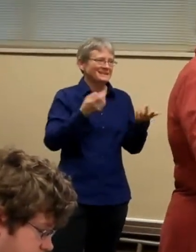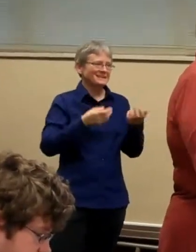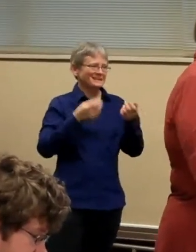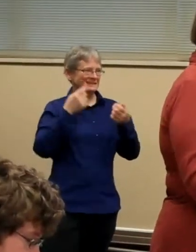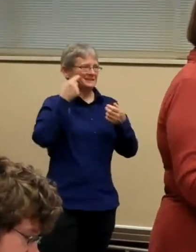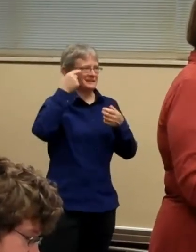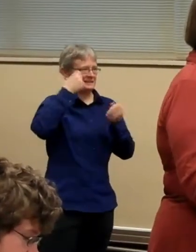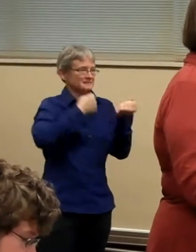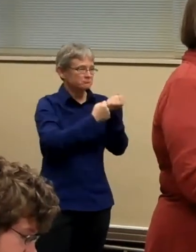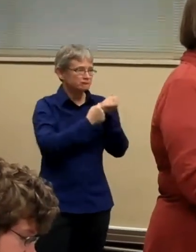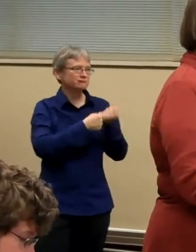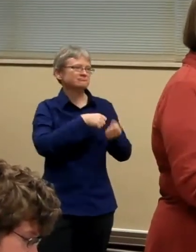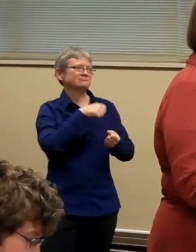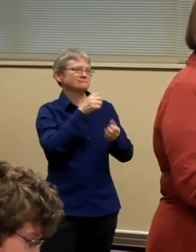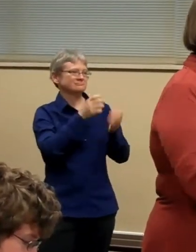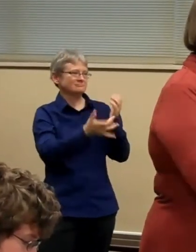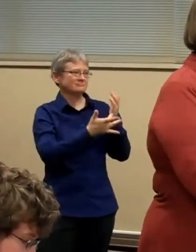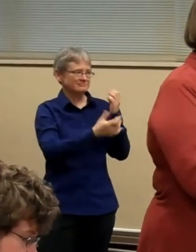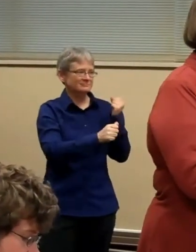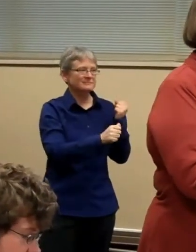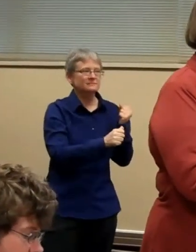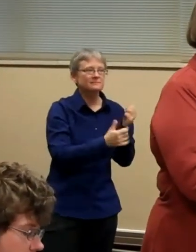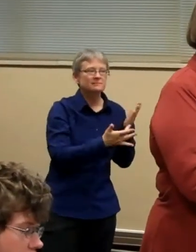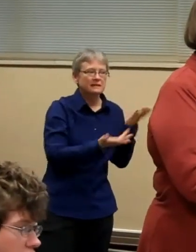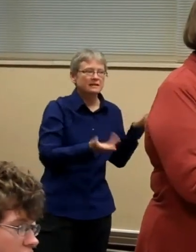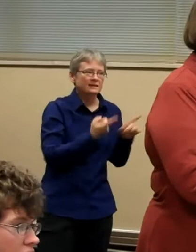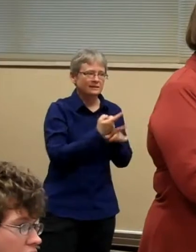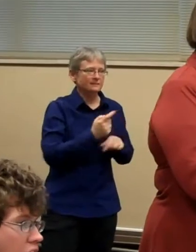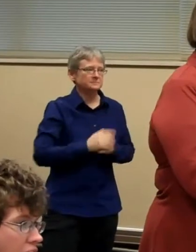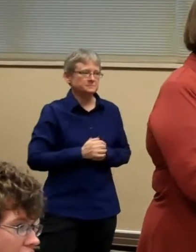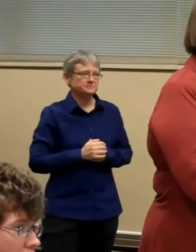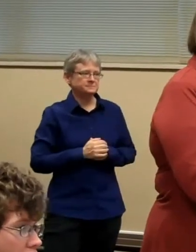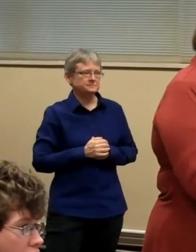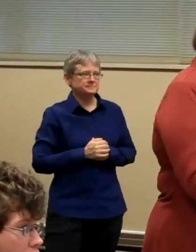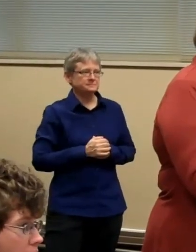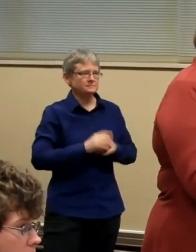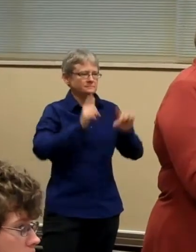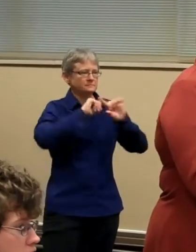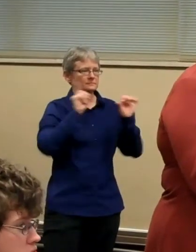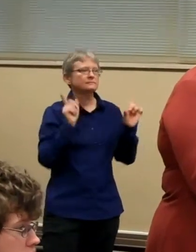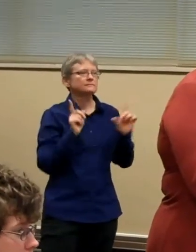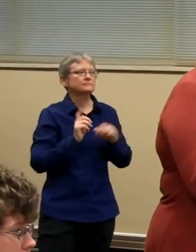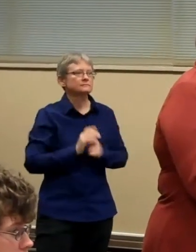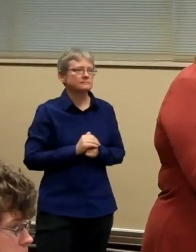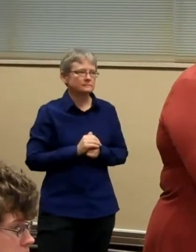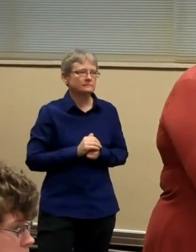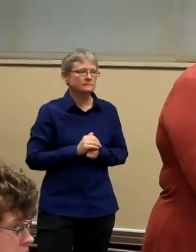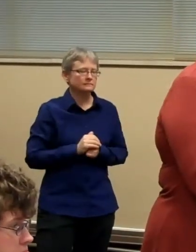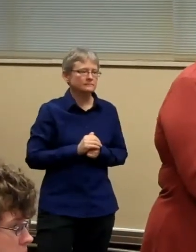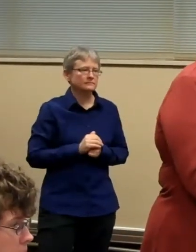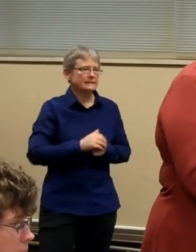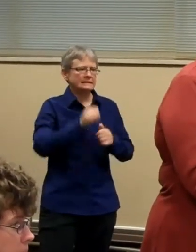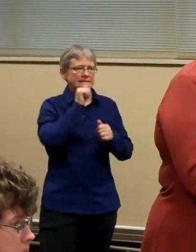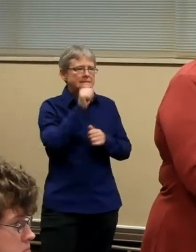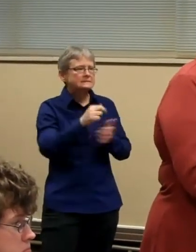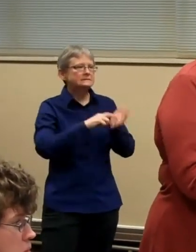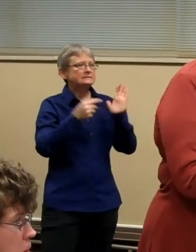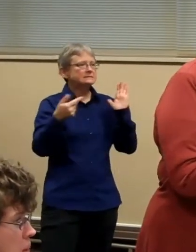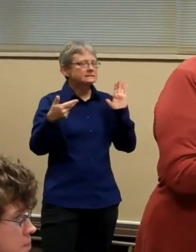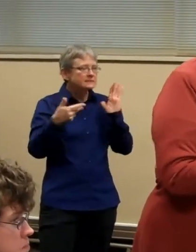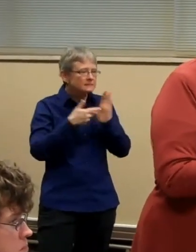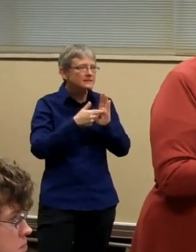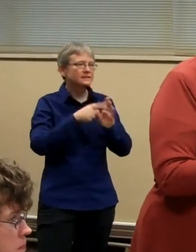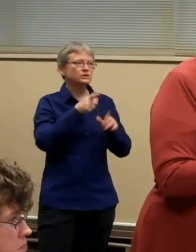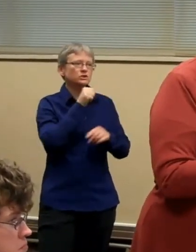are inventing the future, and it's kind of catching up with us along the way. But that doesn't mean you're not